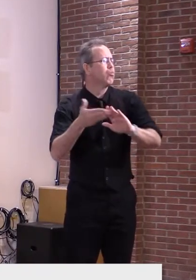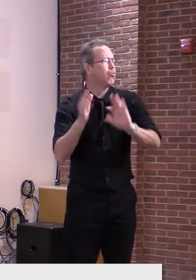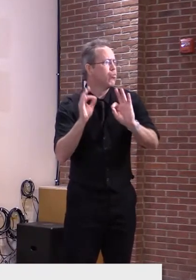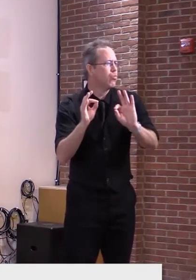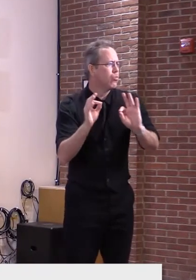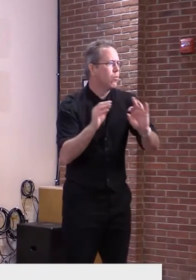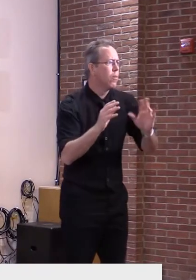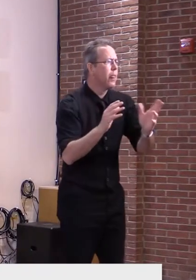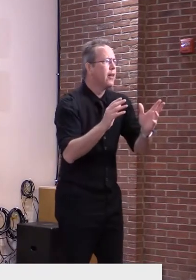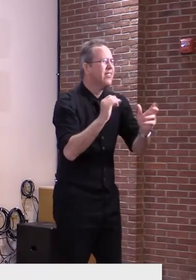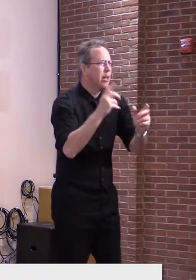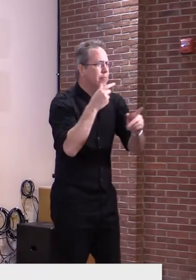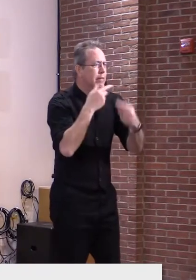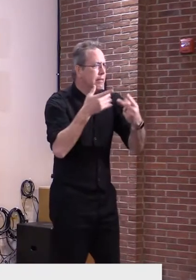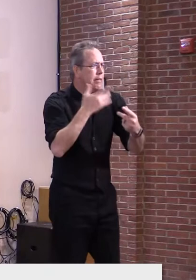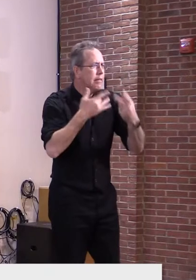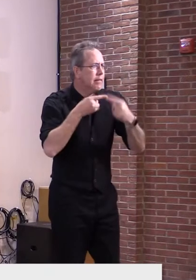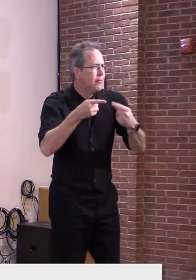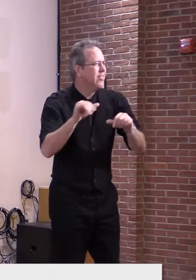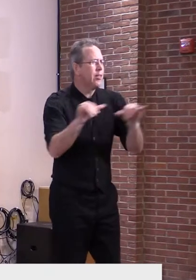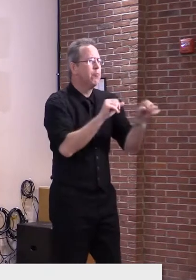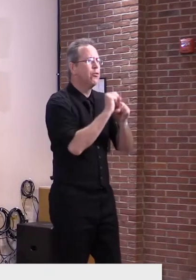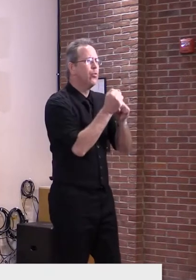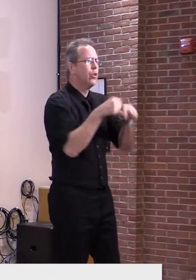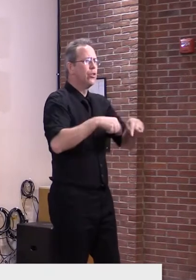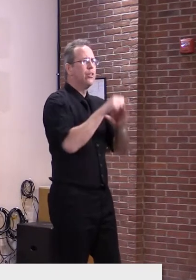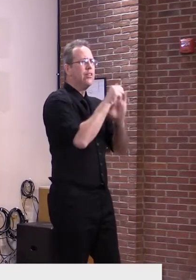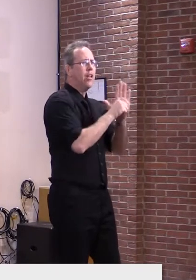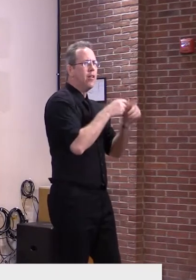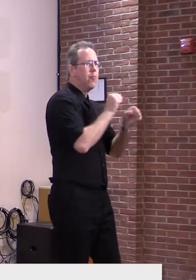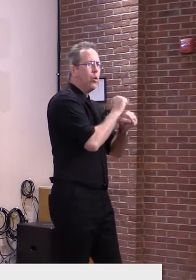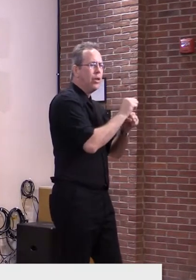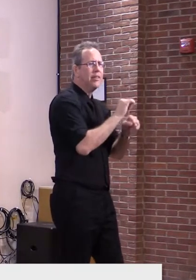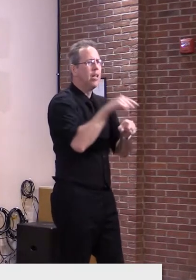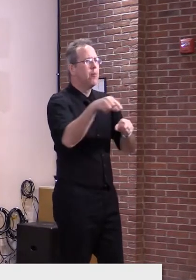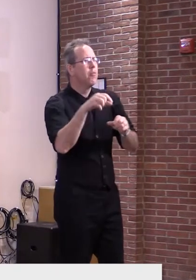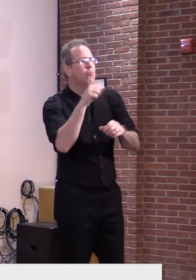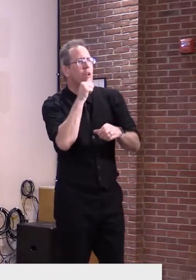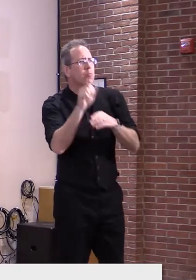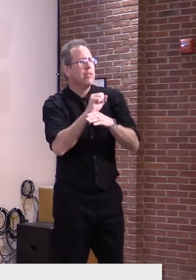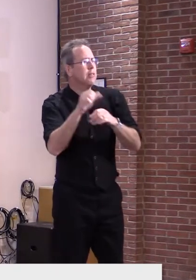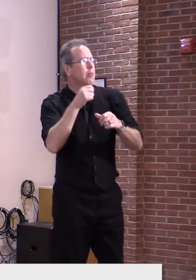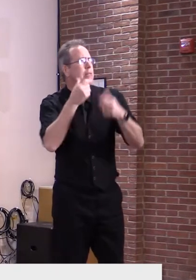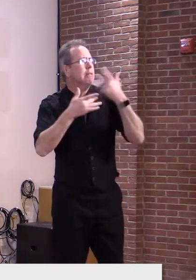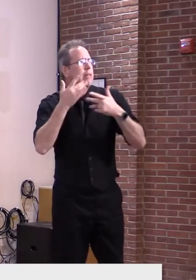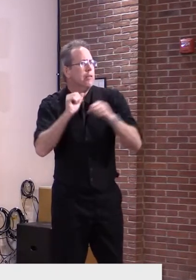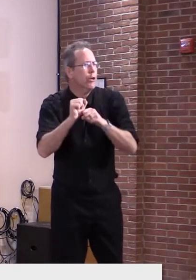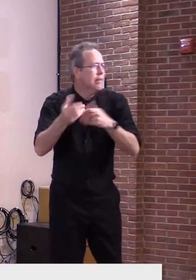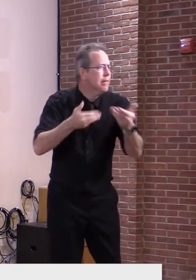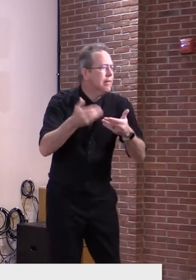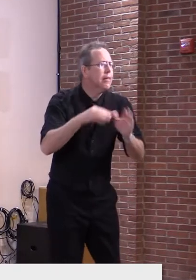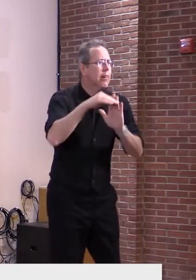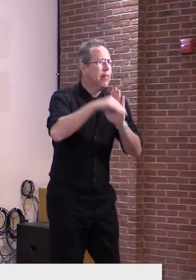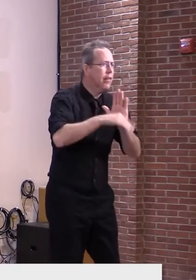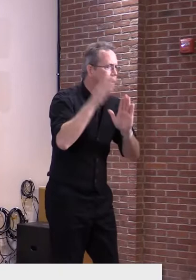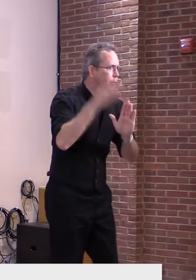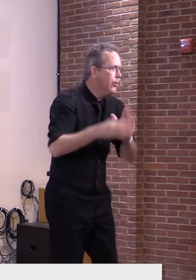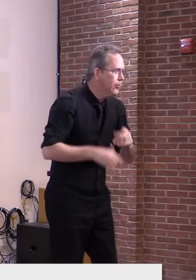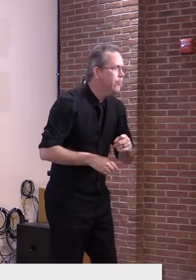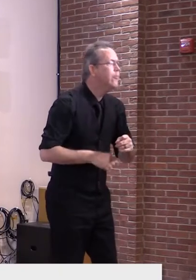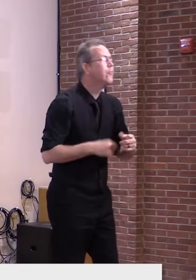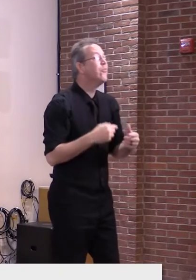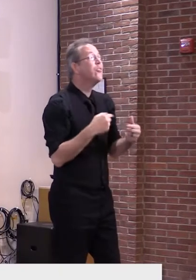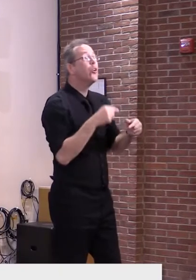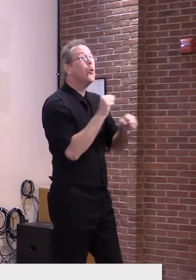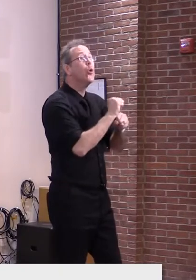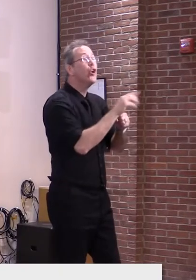DC plan option good? Well, it's good for the worker because they may not want to get into a lifetime job with the state